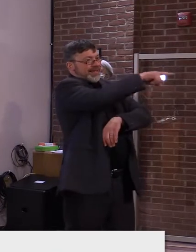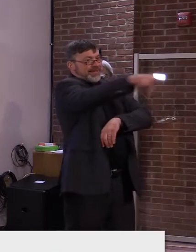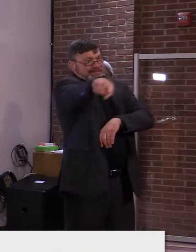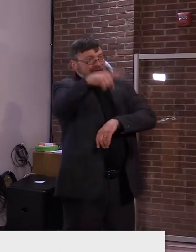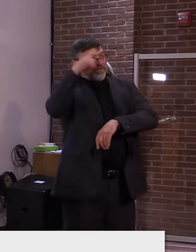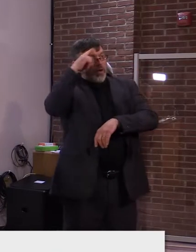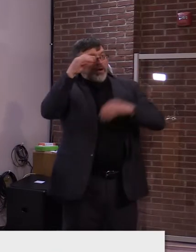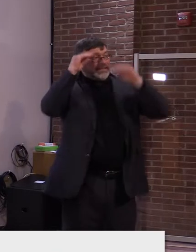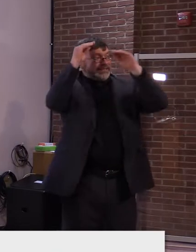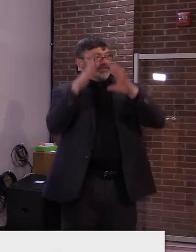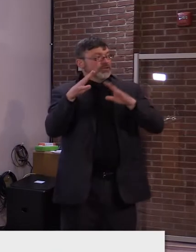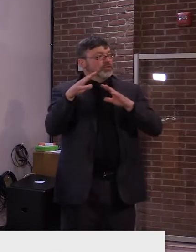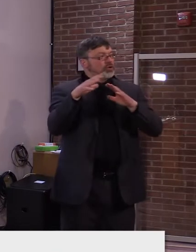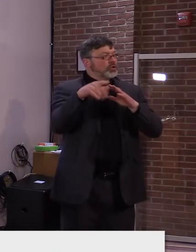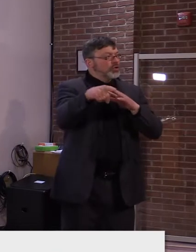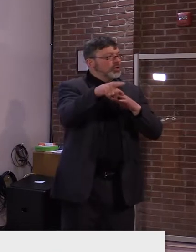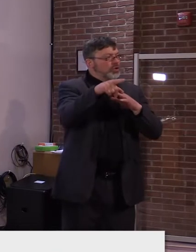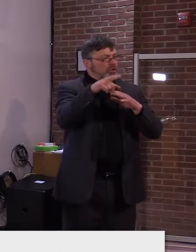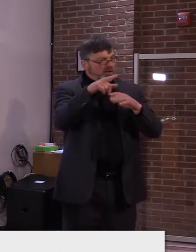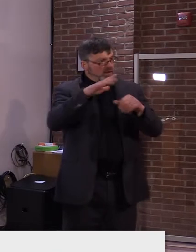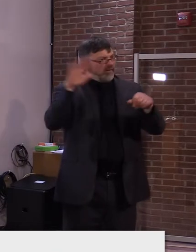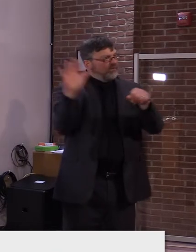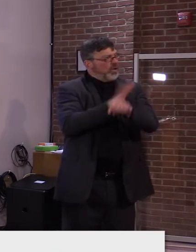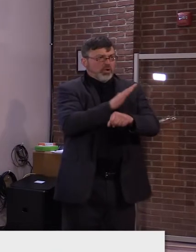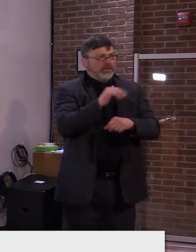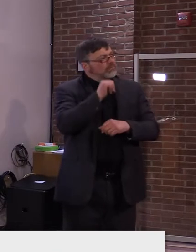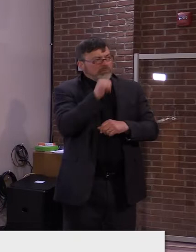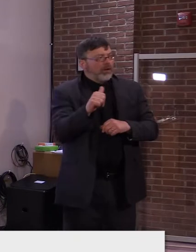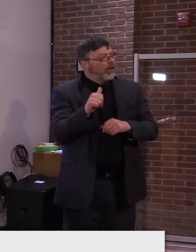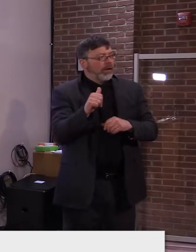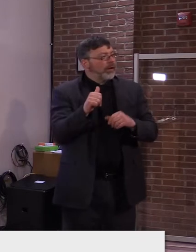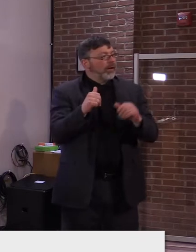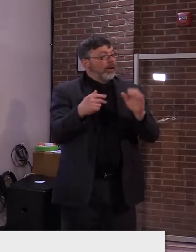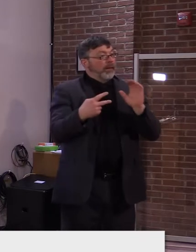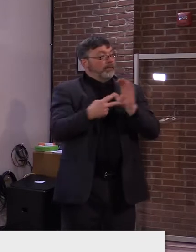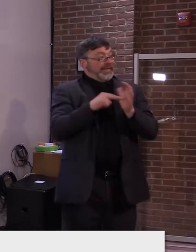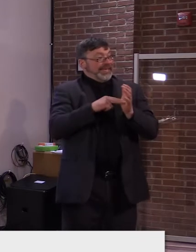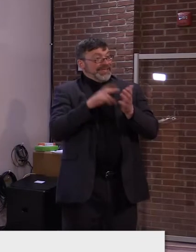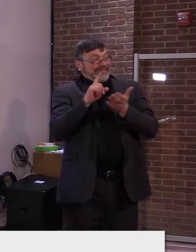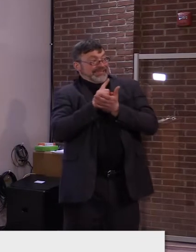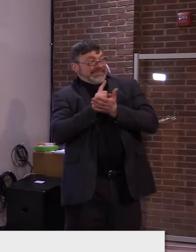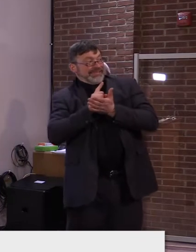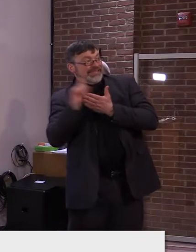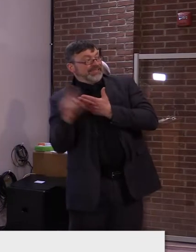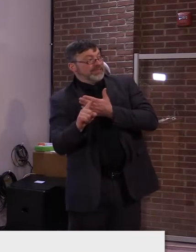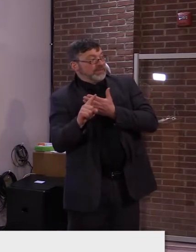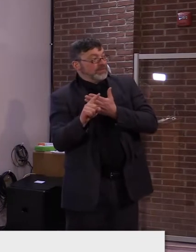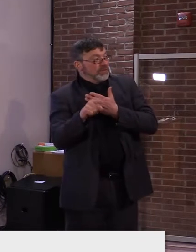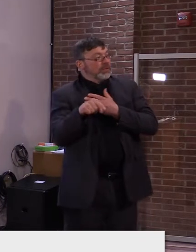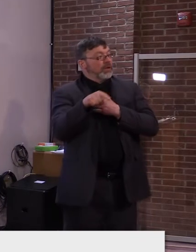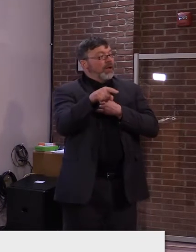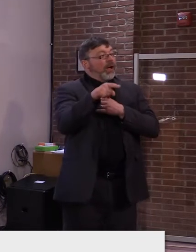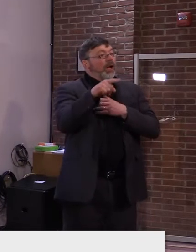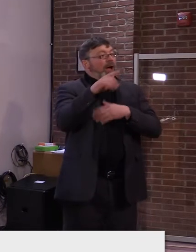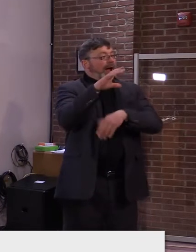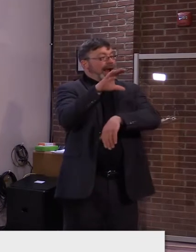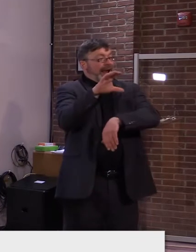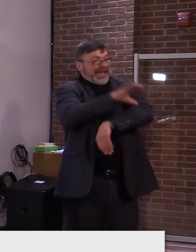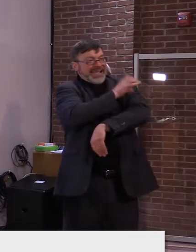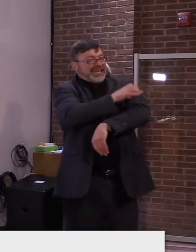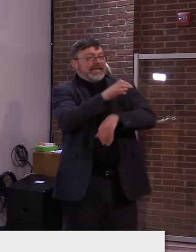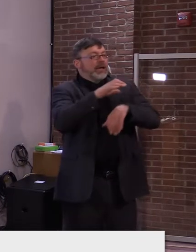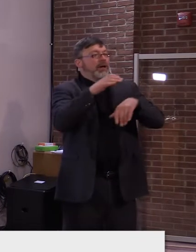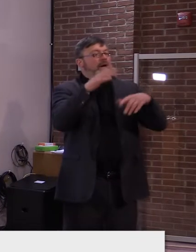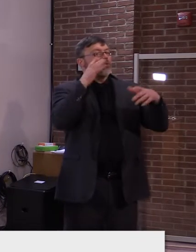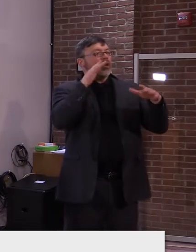for educators for next week only. We anticipate we will receive more doses of Johnson & Johnson in